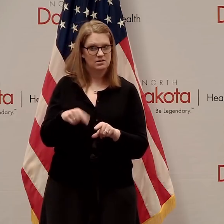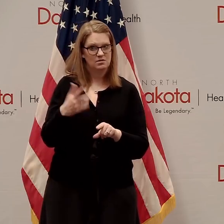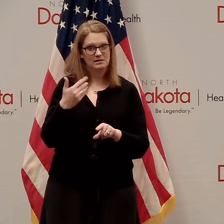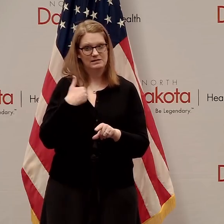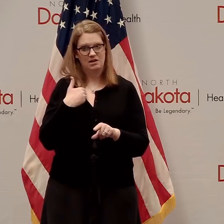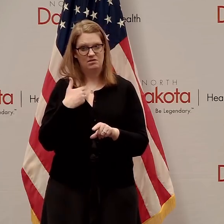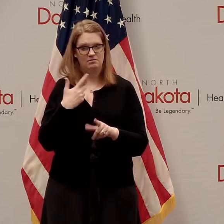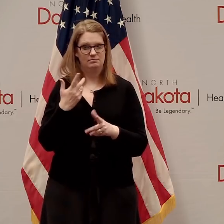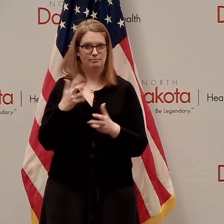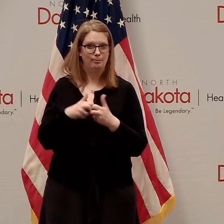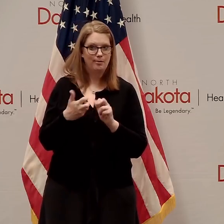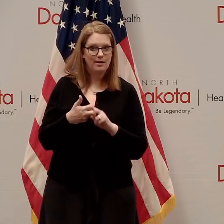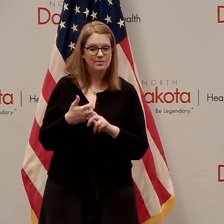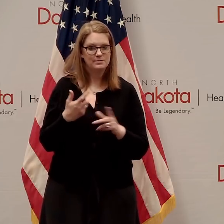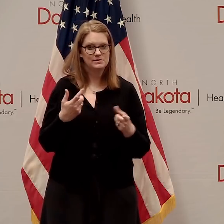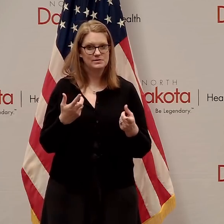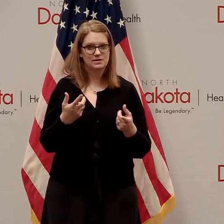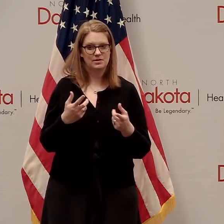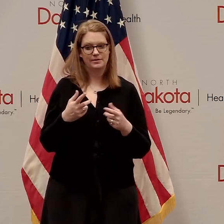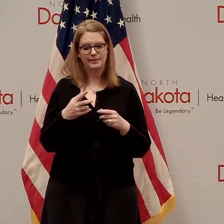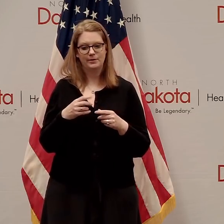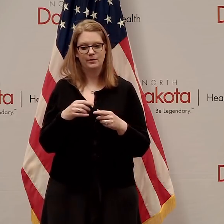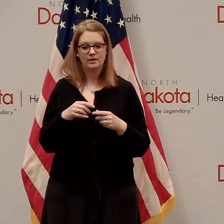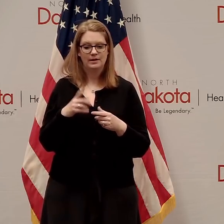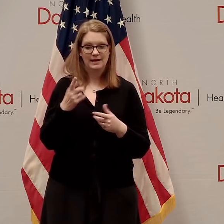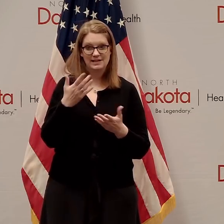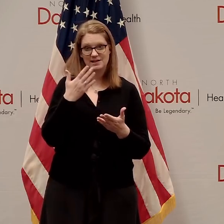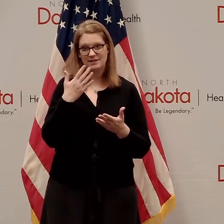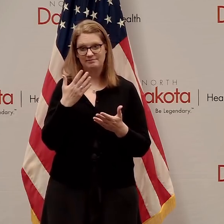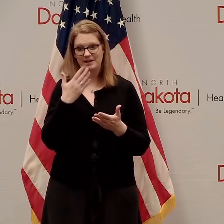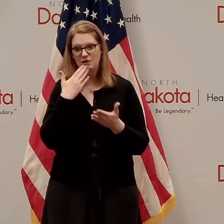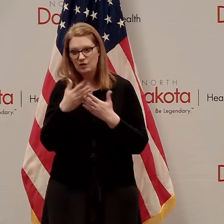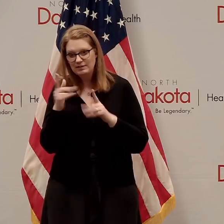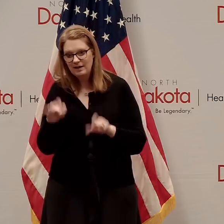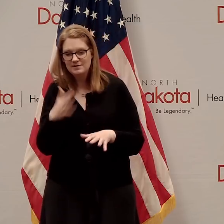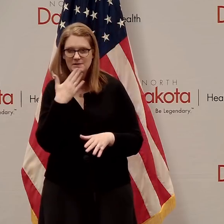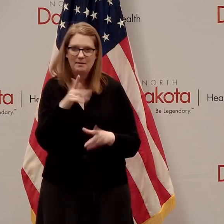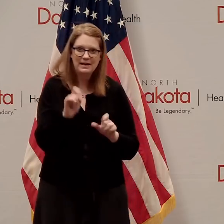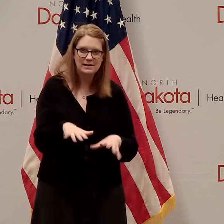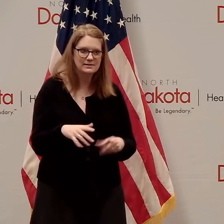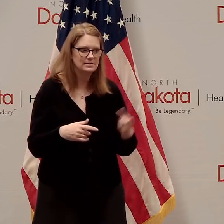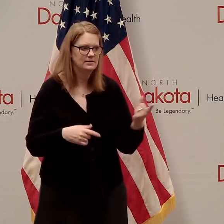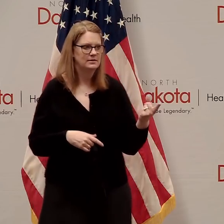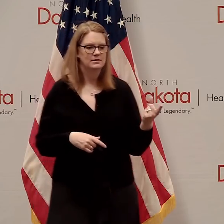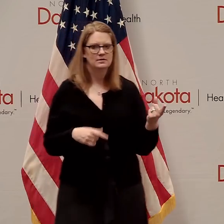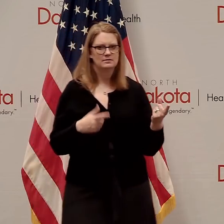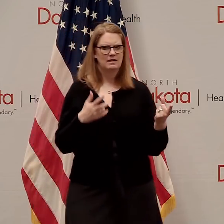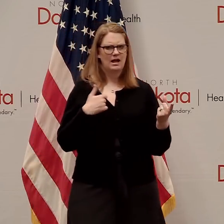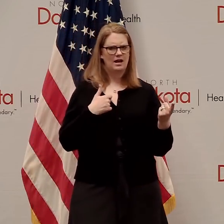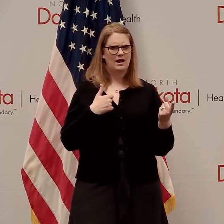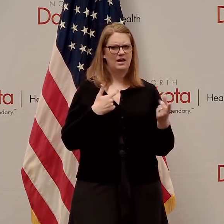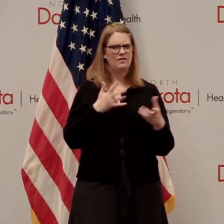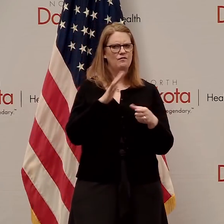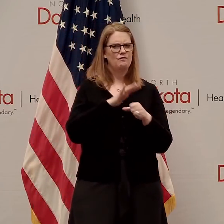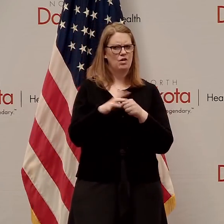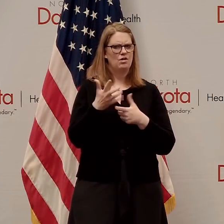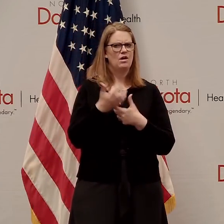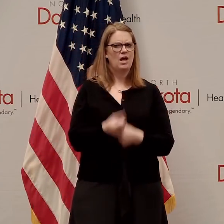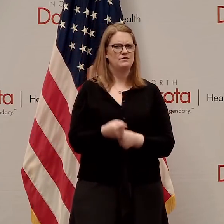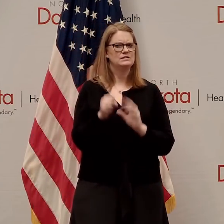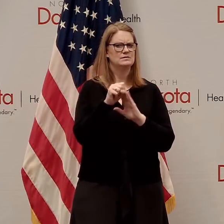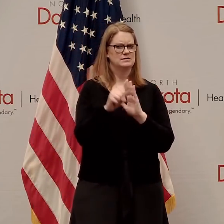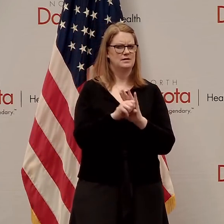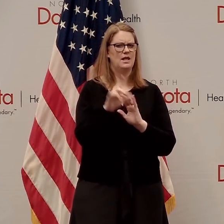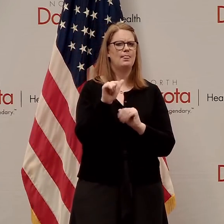there? I don't have concern on that because I've got full confidence in our state lab's ability